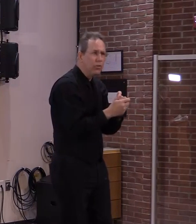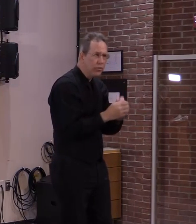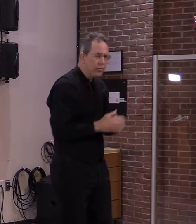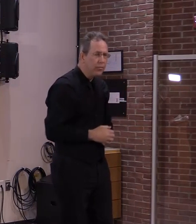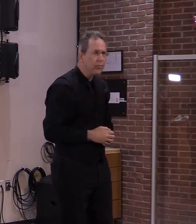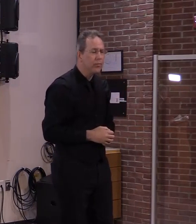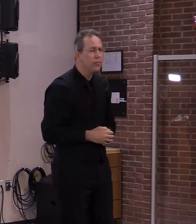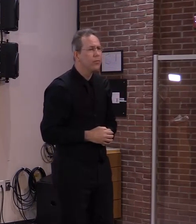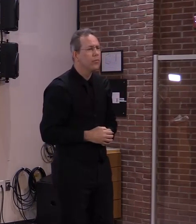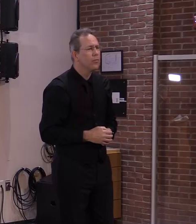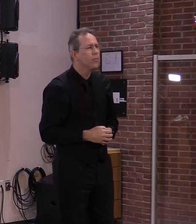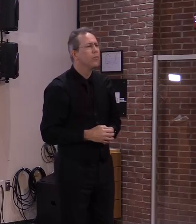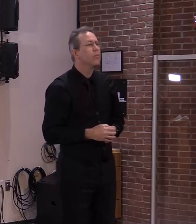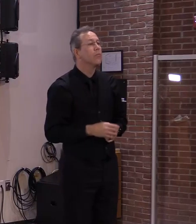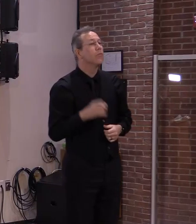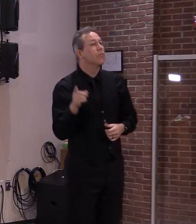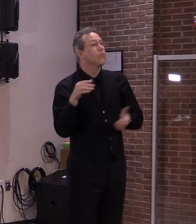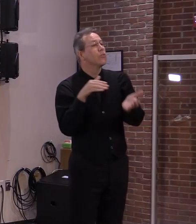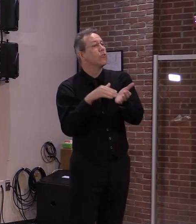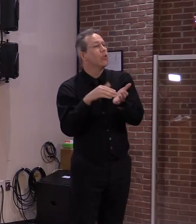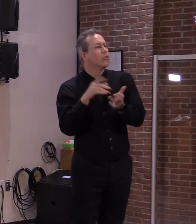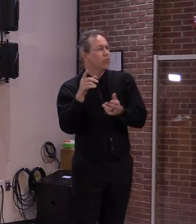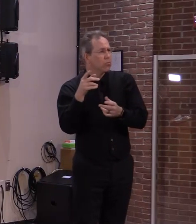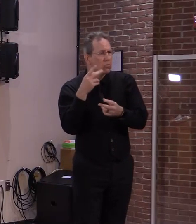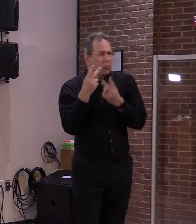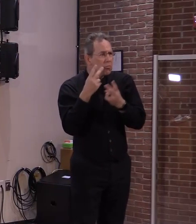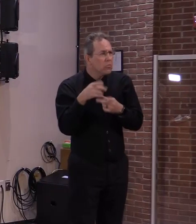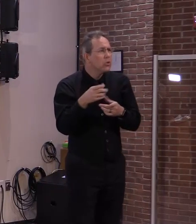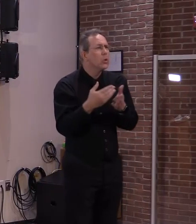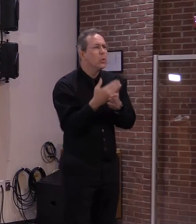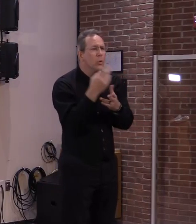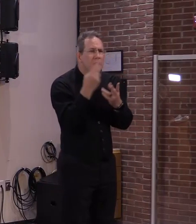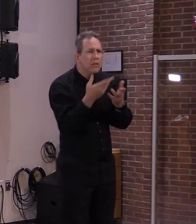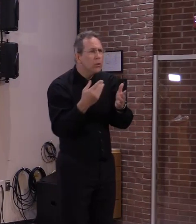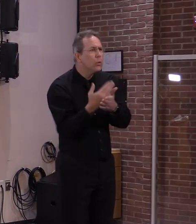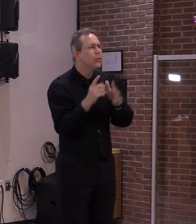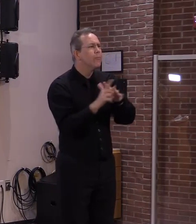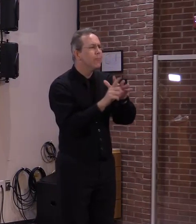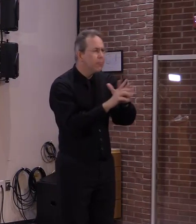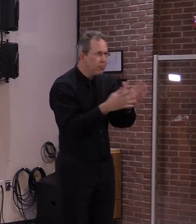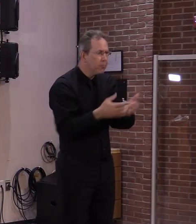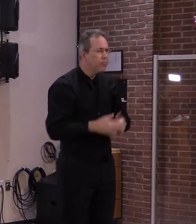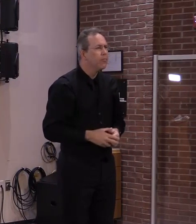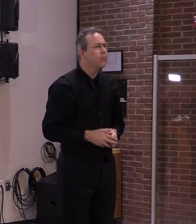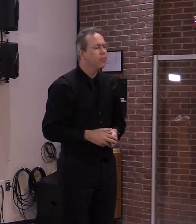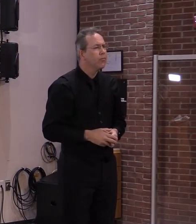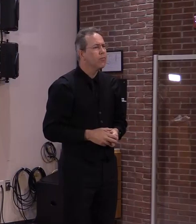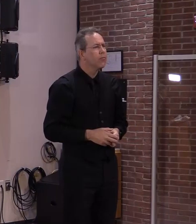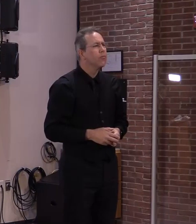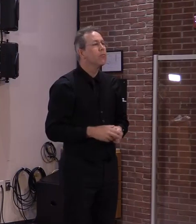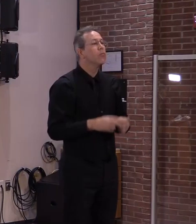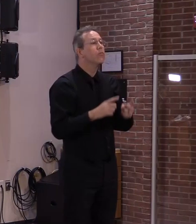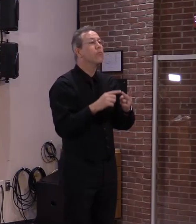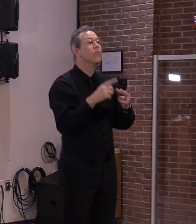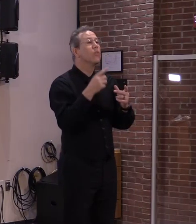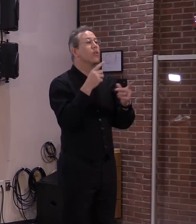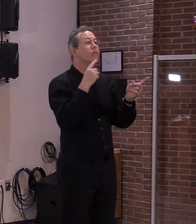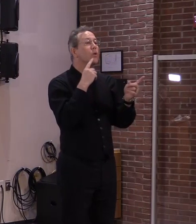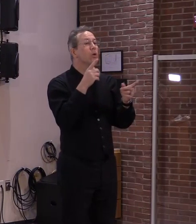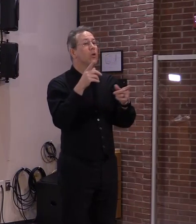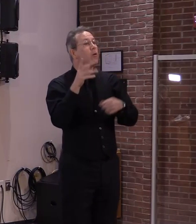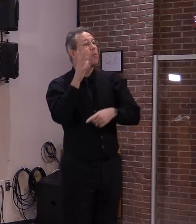two new special adjustments to our vaccine strategy. The first is for a group of parents who are caring for